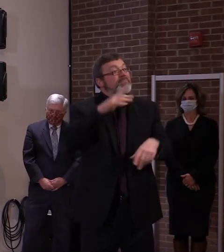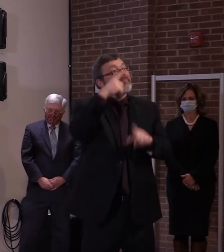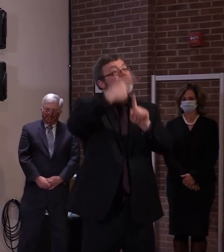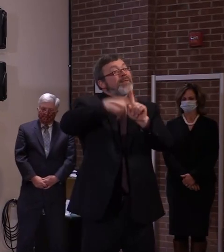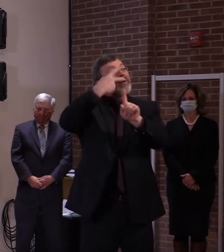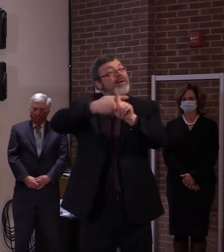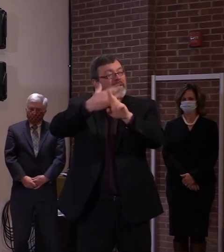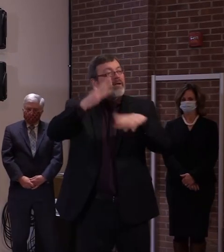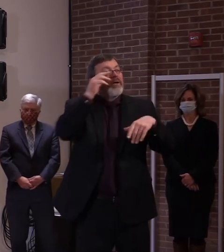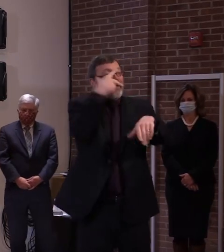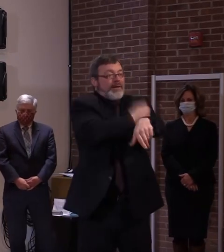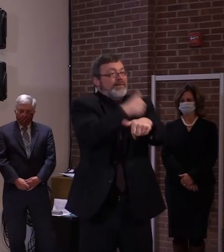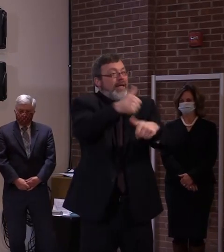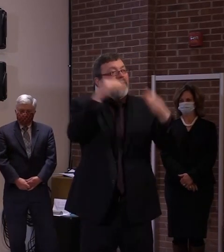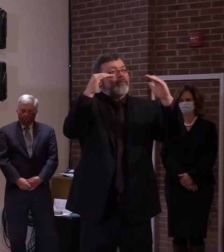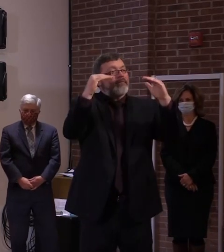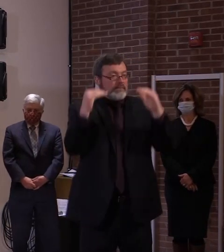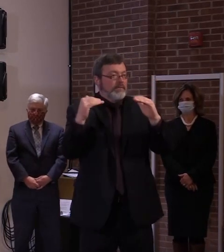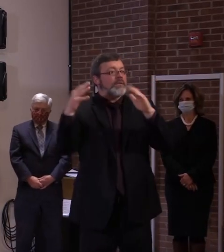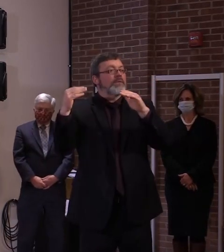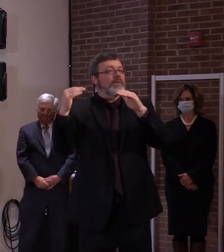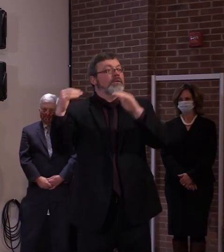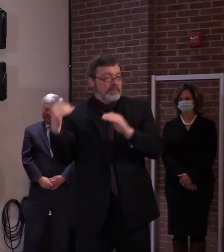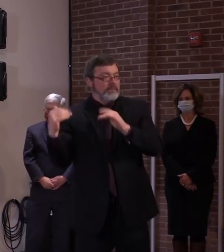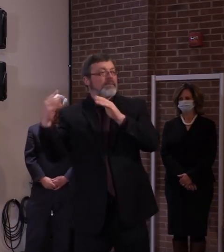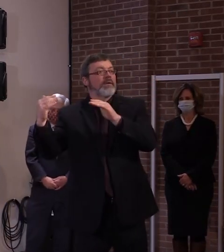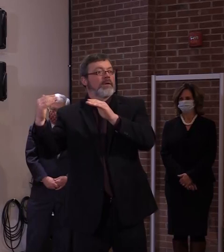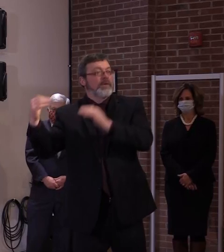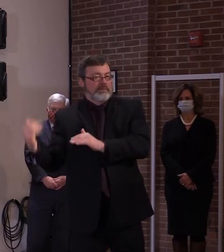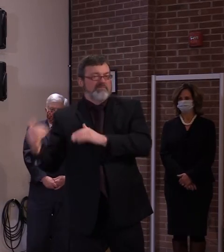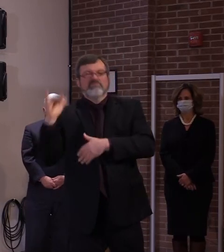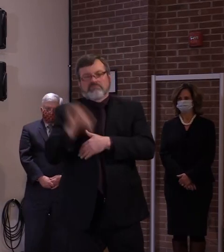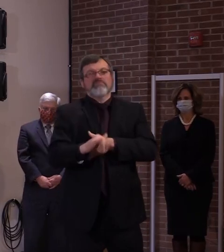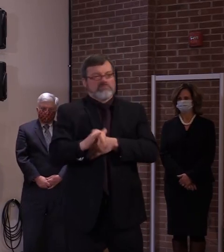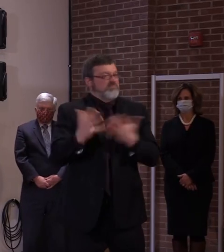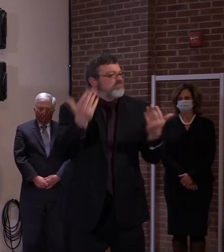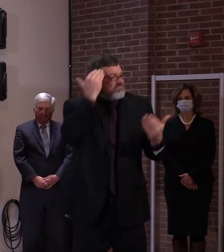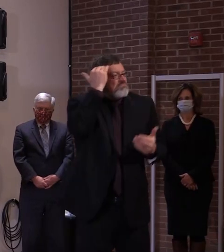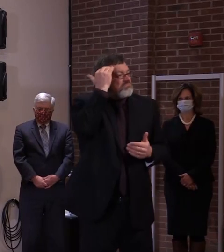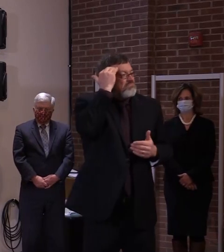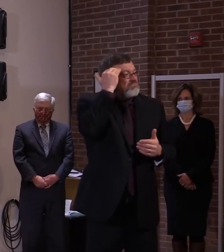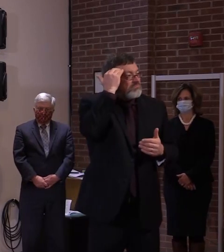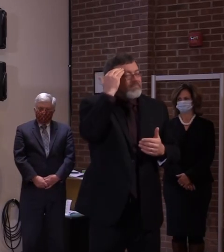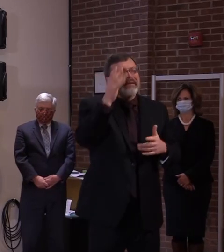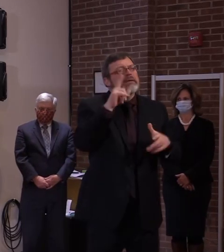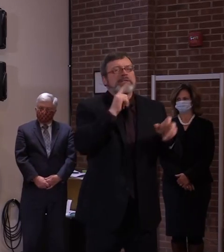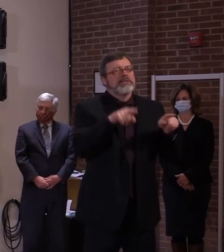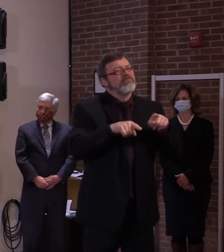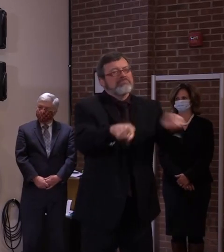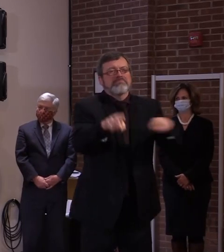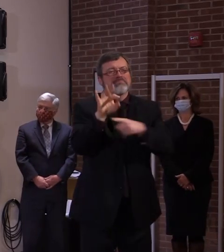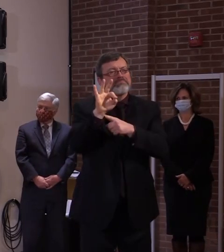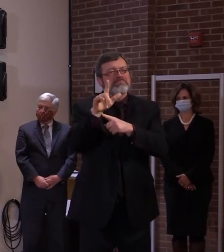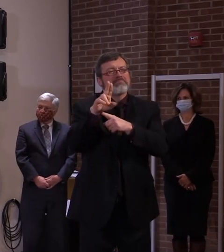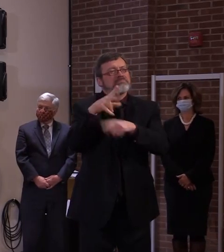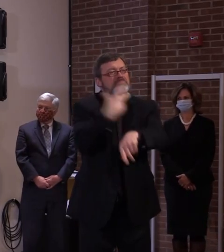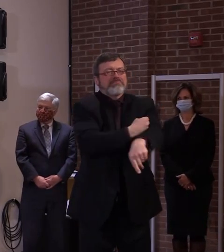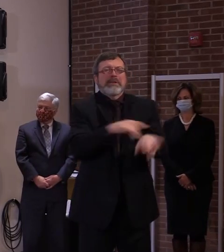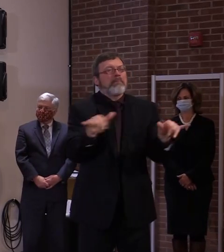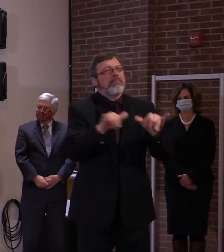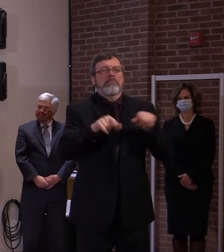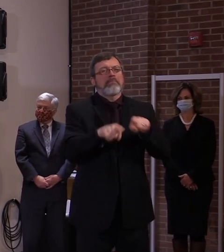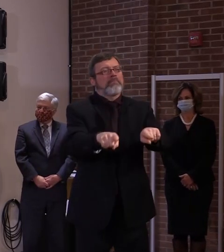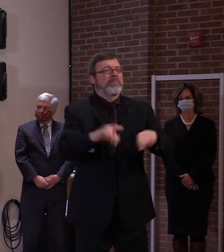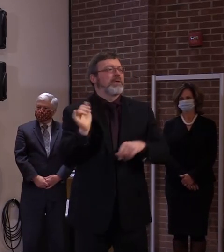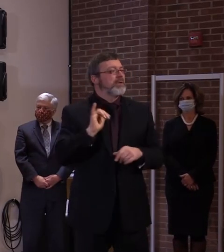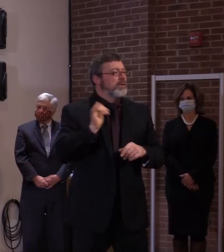to variants of this virus, like Delta and Omicron, we do need to do more. And that means